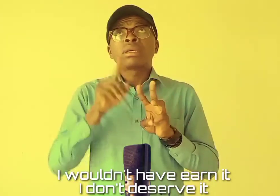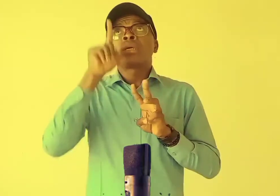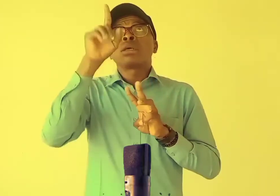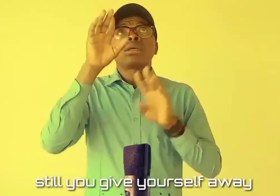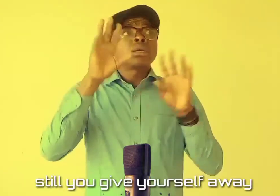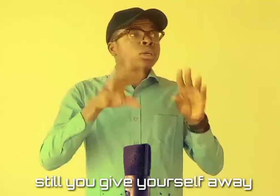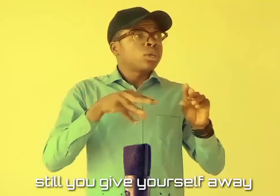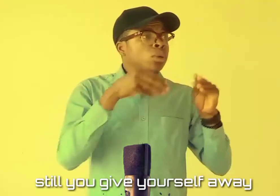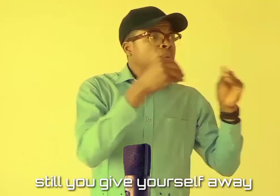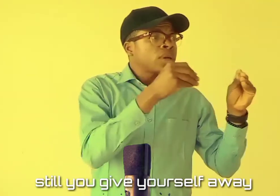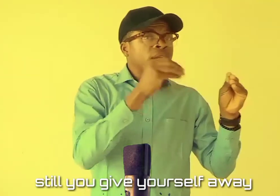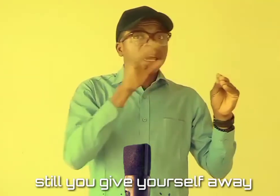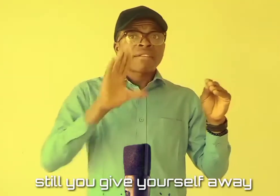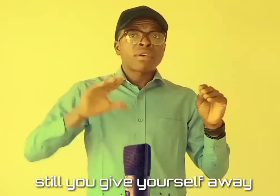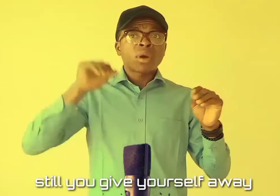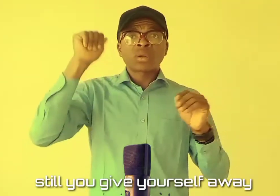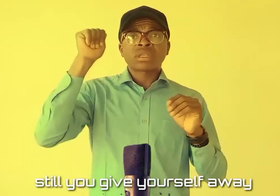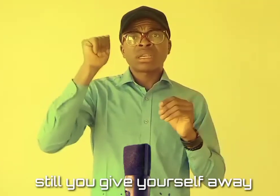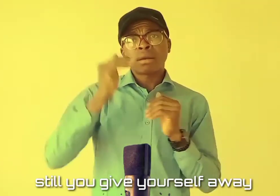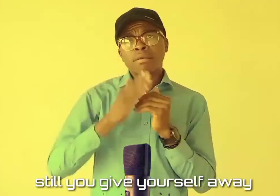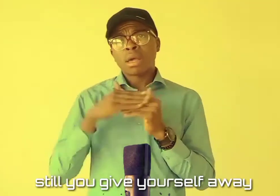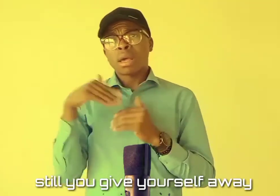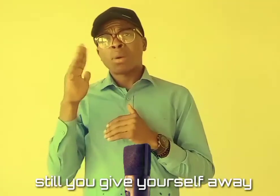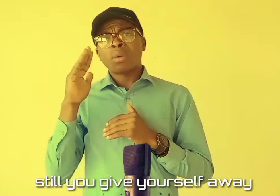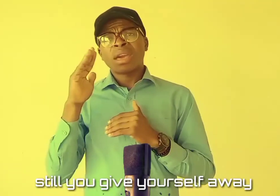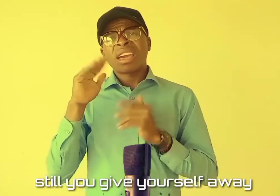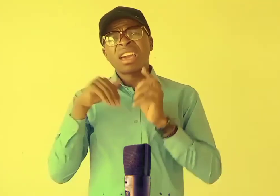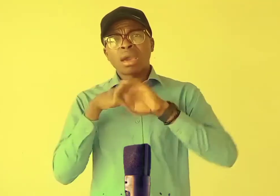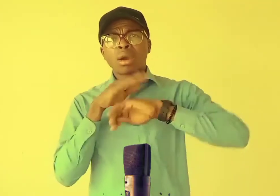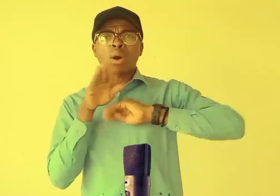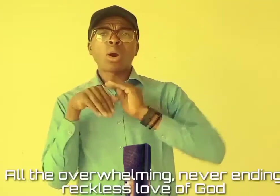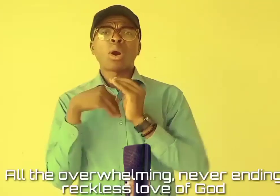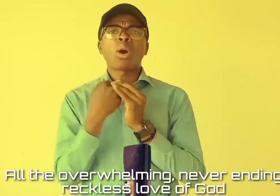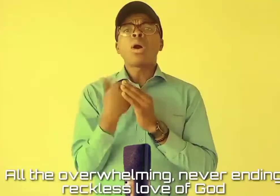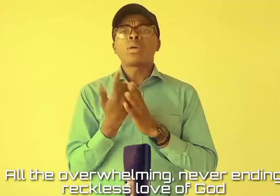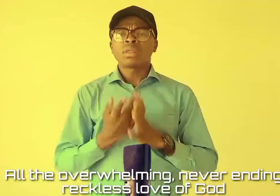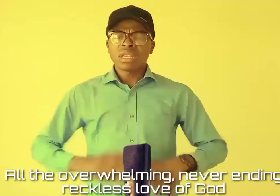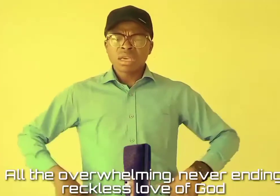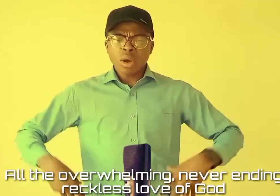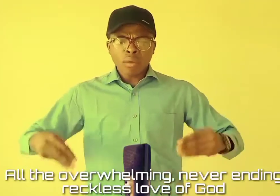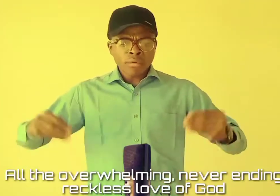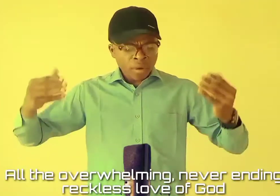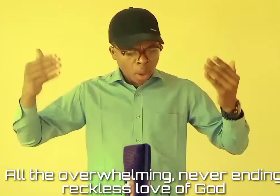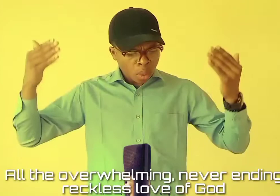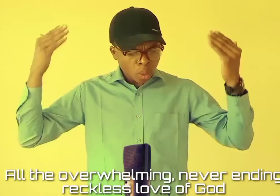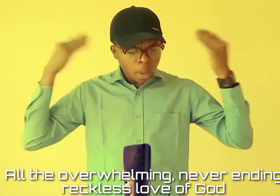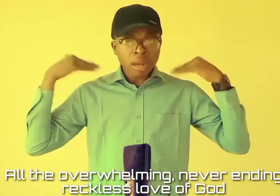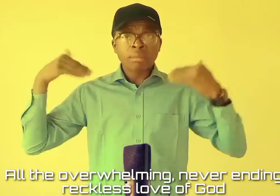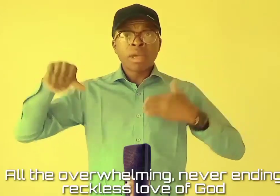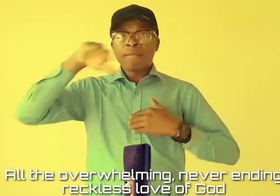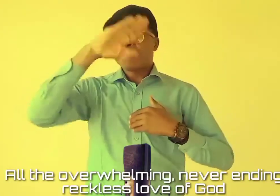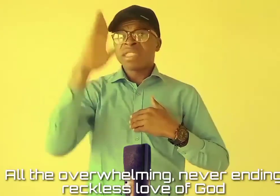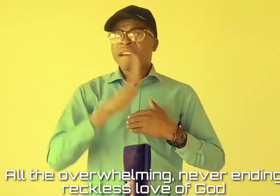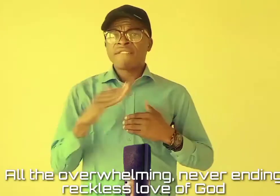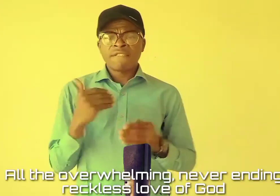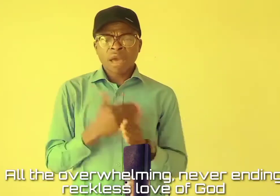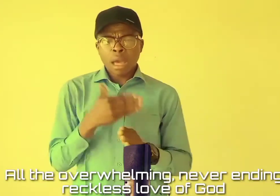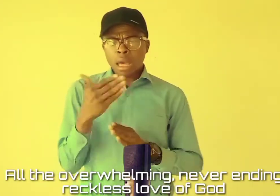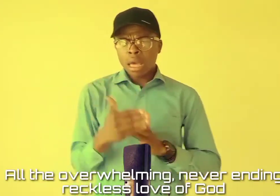still you give yourself away. And oh, the overwhelming,